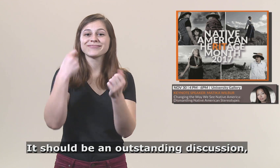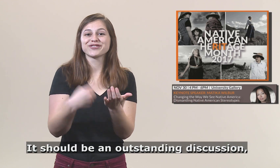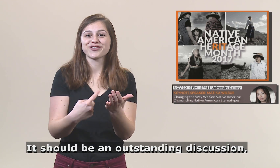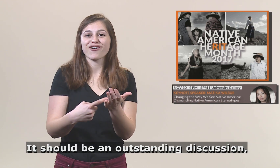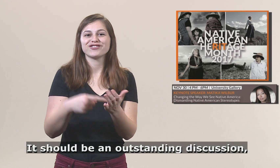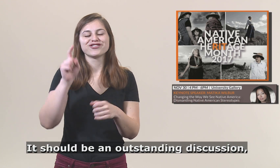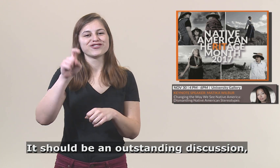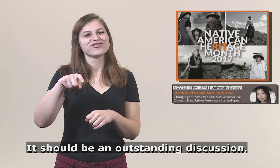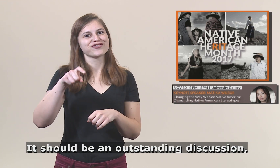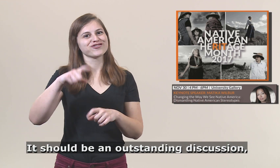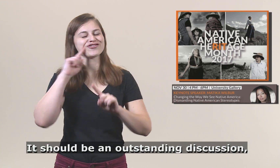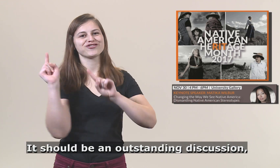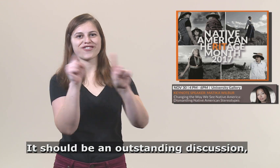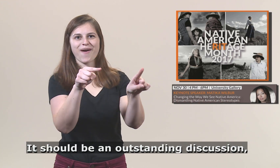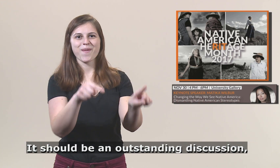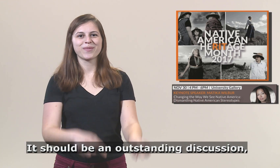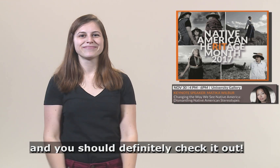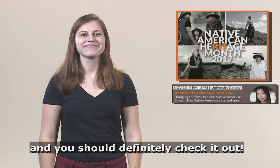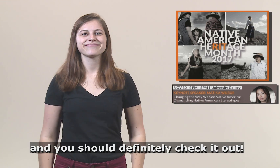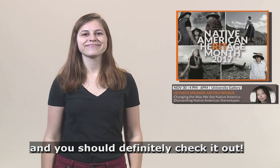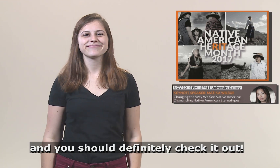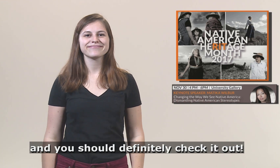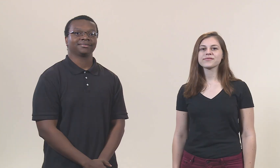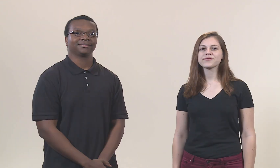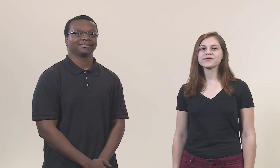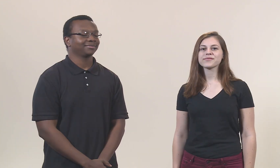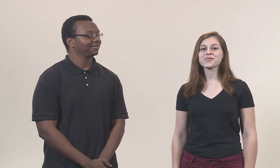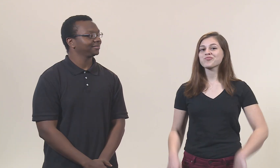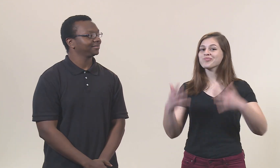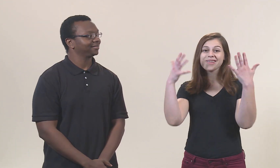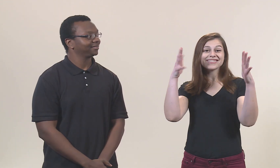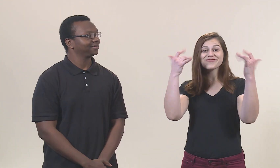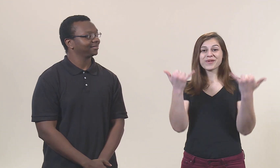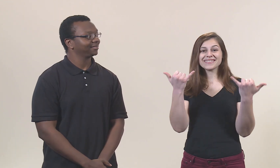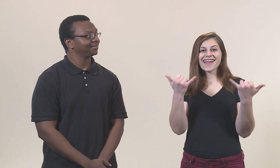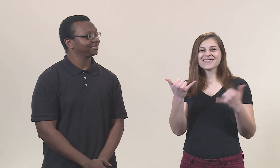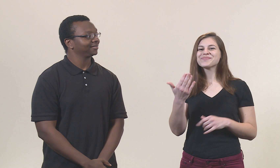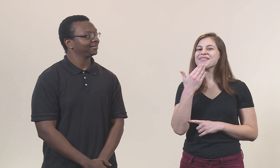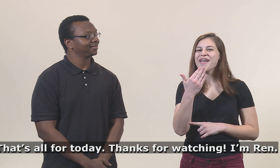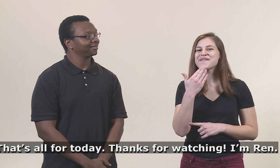It should be an outstanding discussion, and you should definitely check it out. That's all